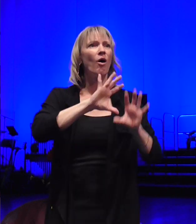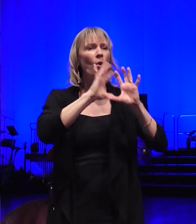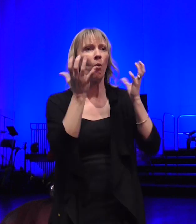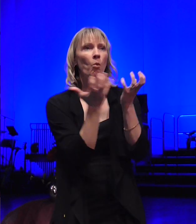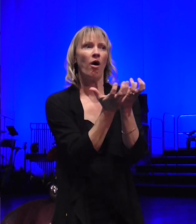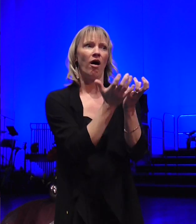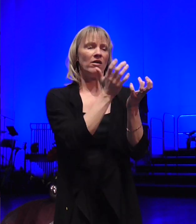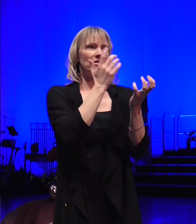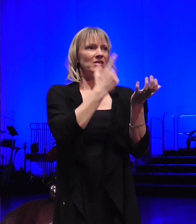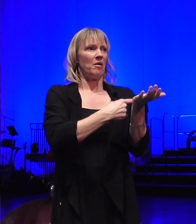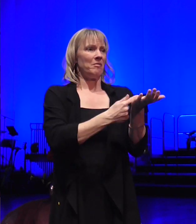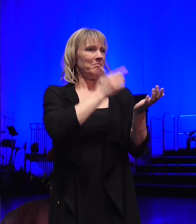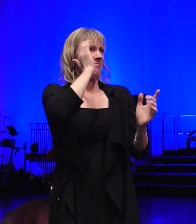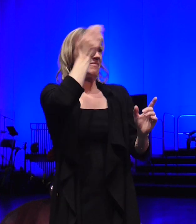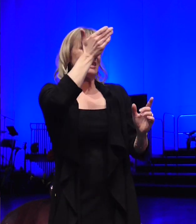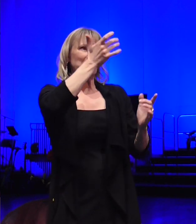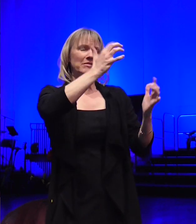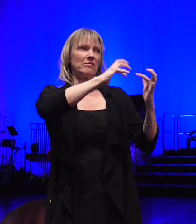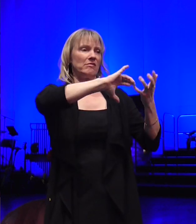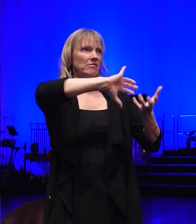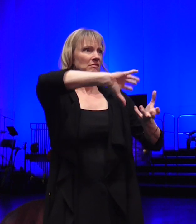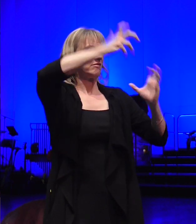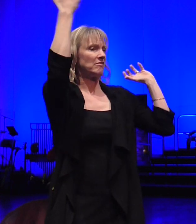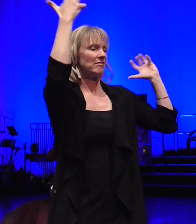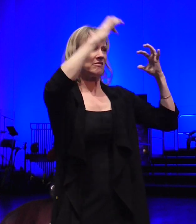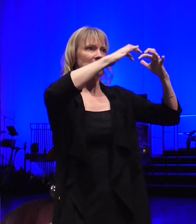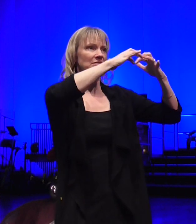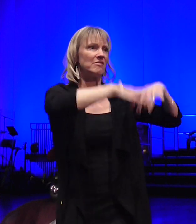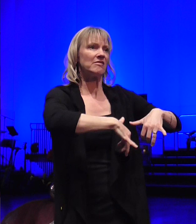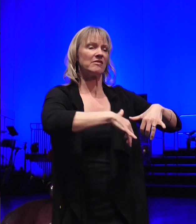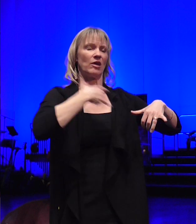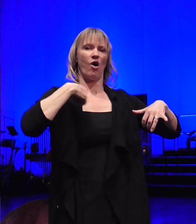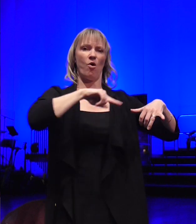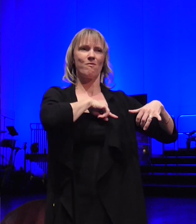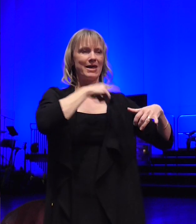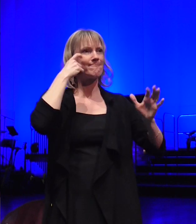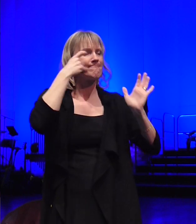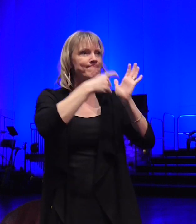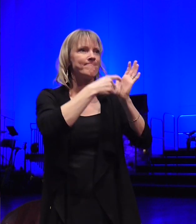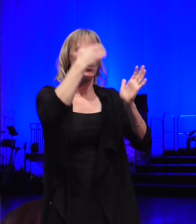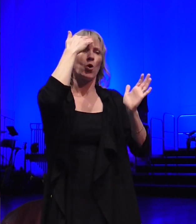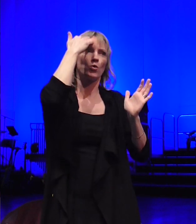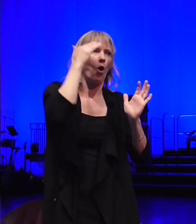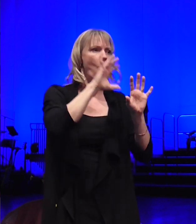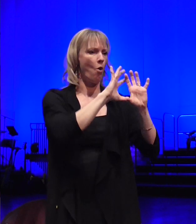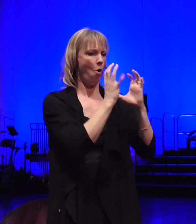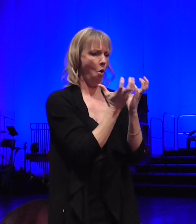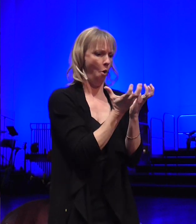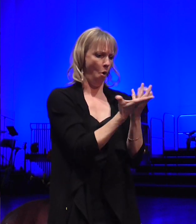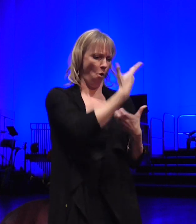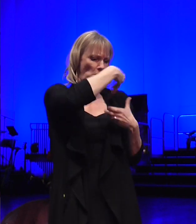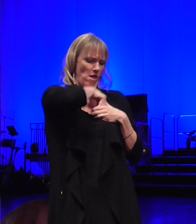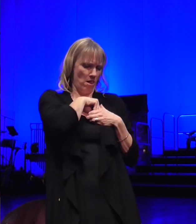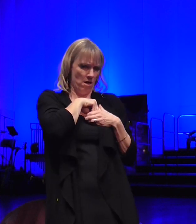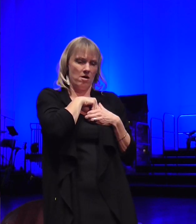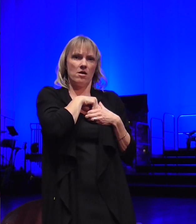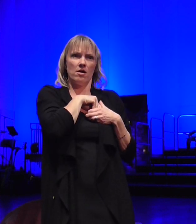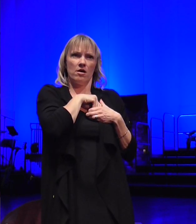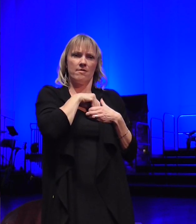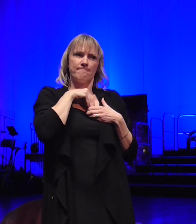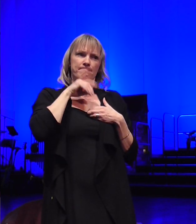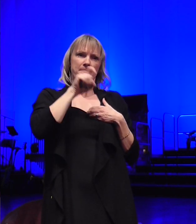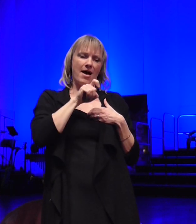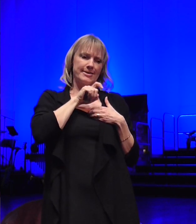sometimes appears like it is falling apart, to hold its wholeness in our heart and to be a presence for